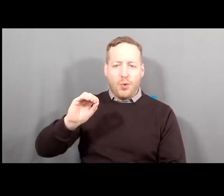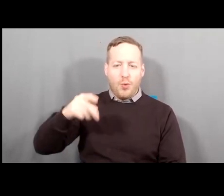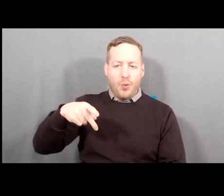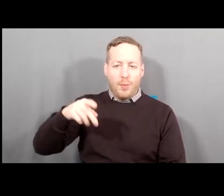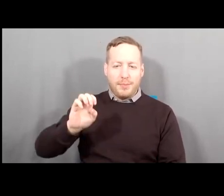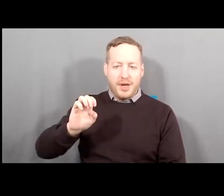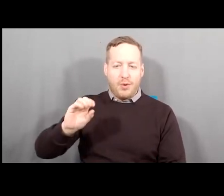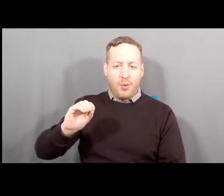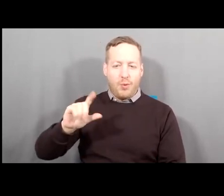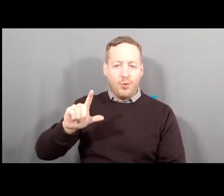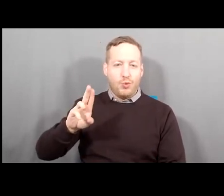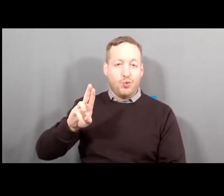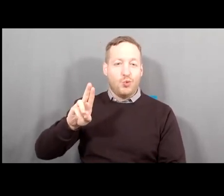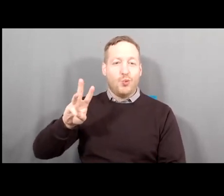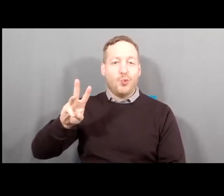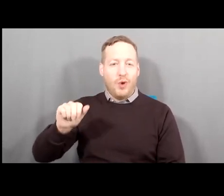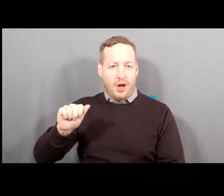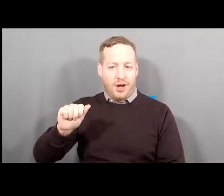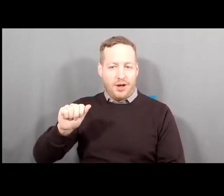named Dr.